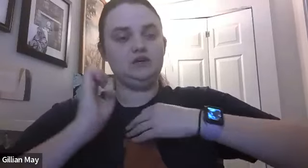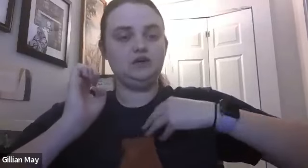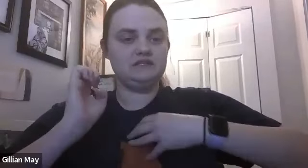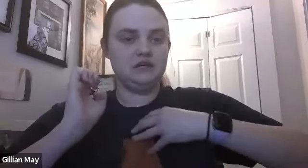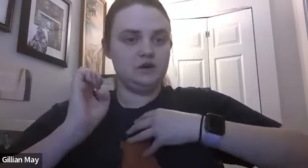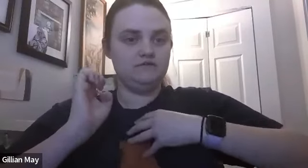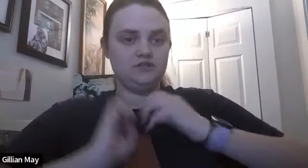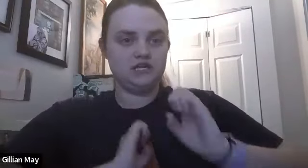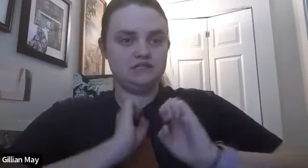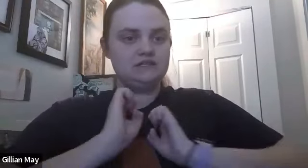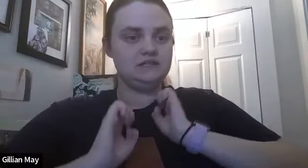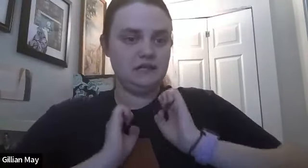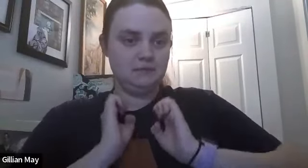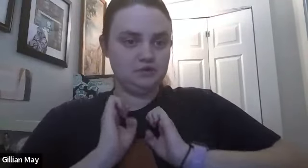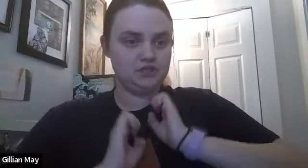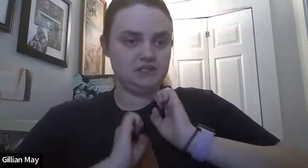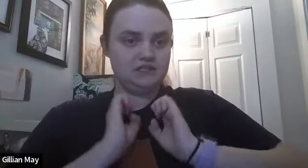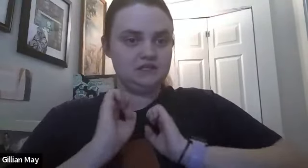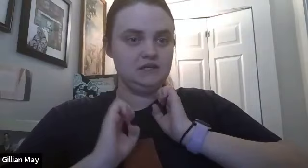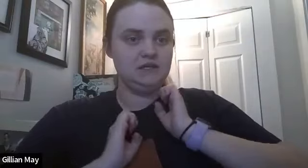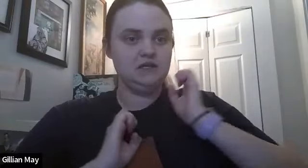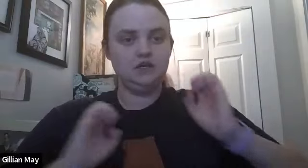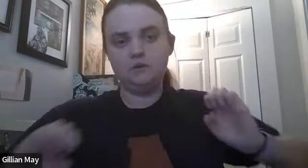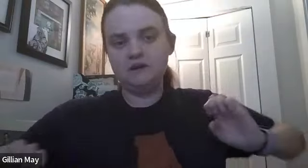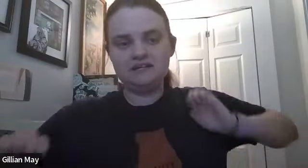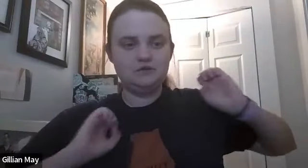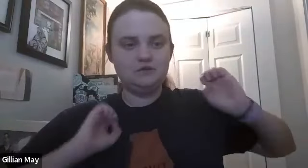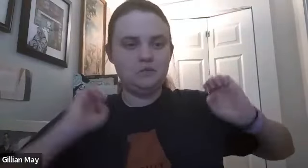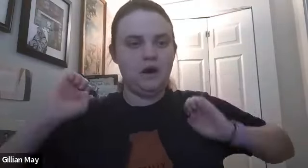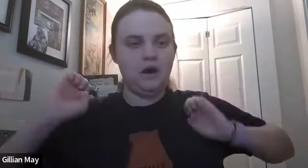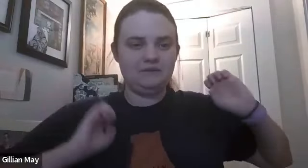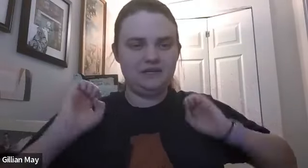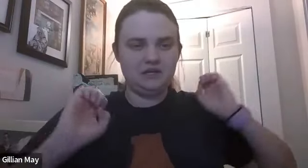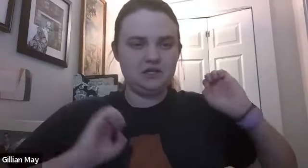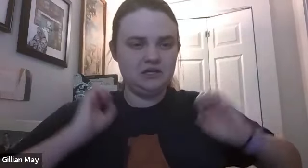the center of your chest, emotions. You don't want to get too wide up here,